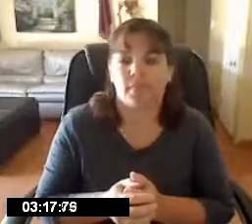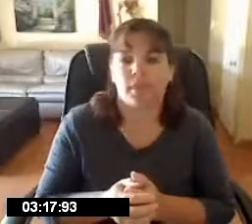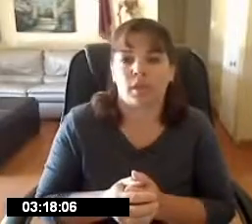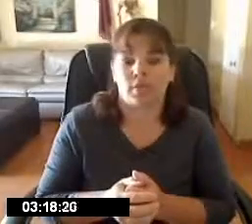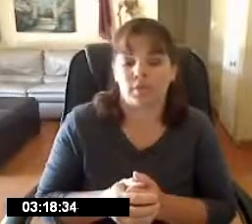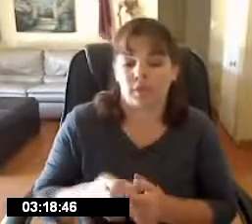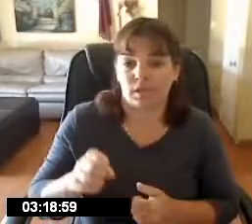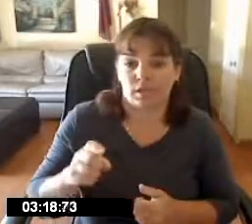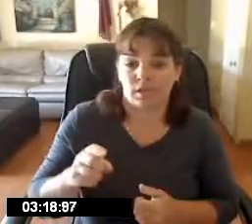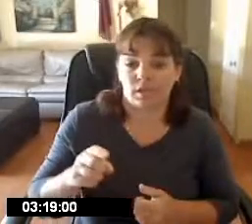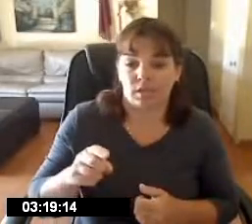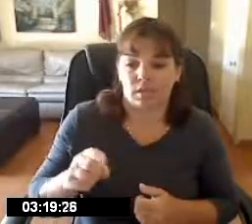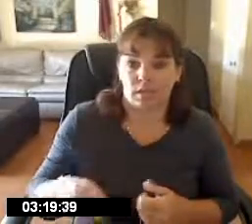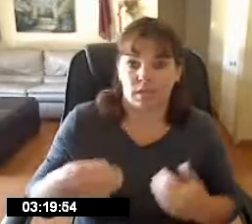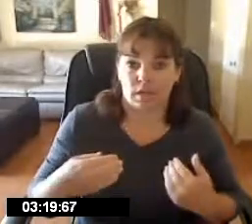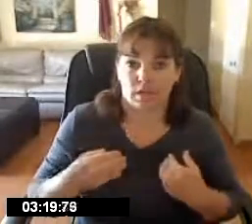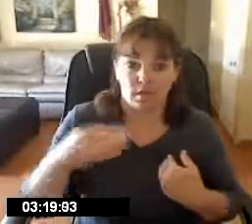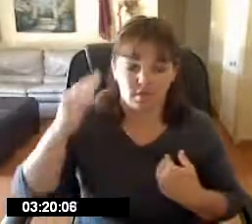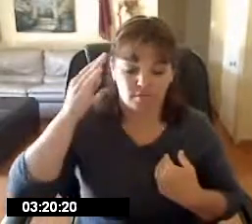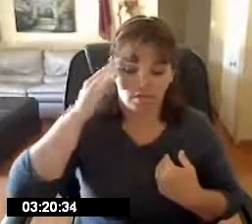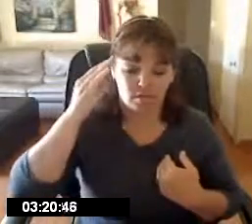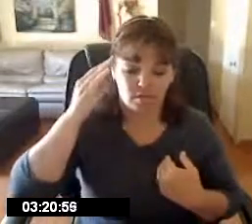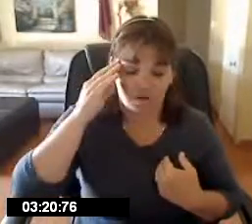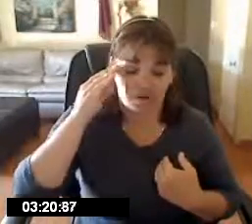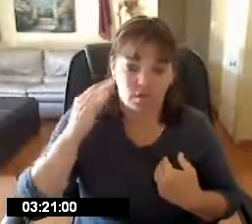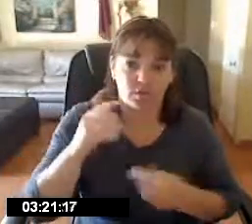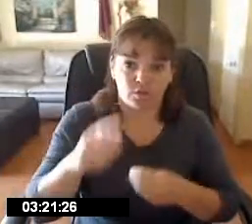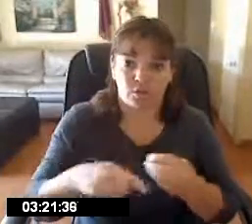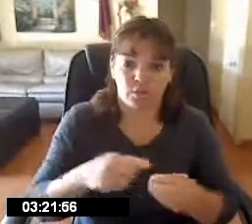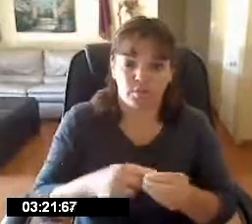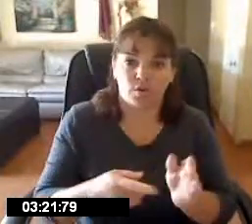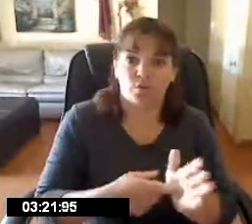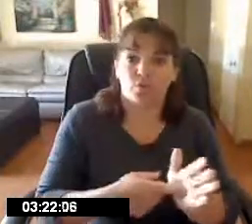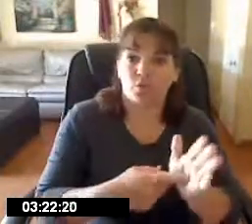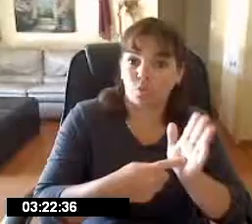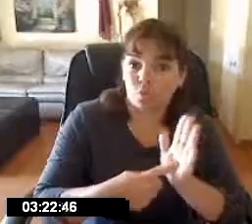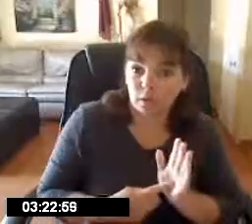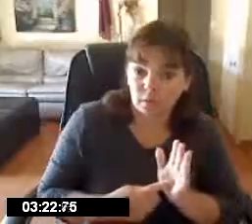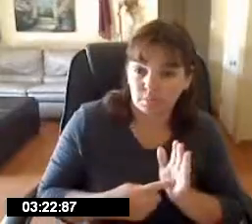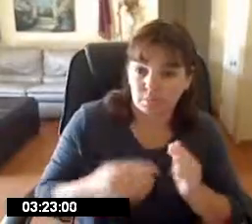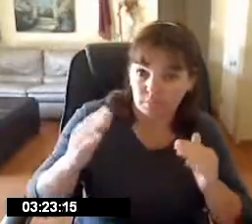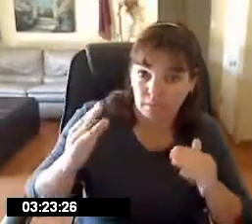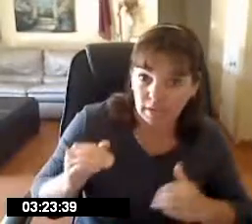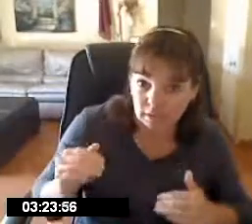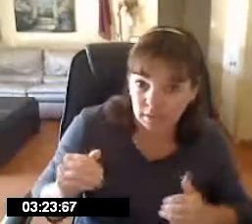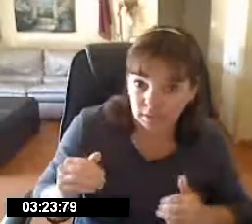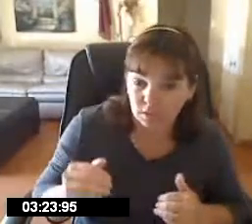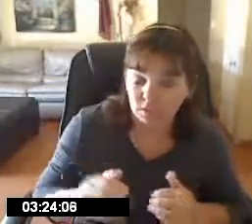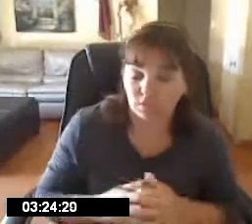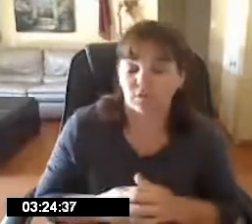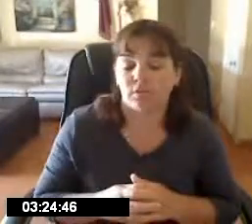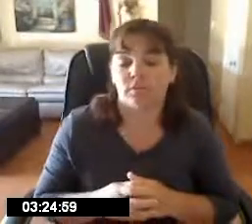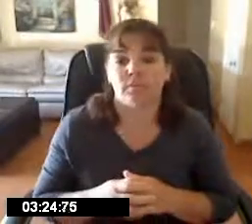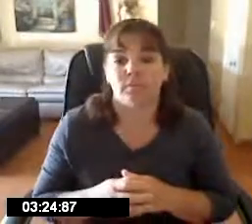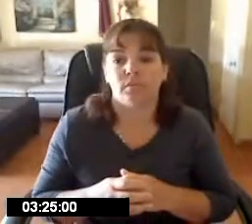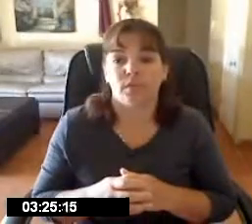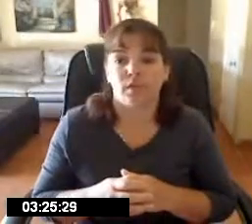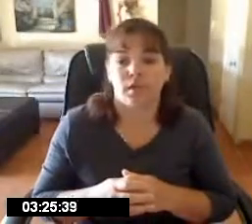also have knowledge related to requirements and expectations of the consumers. And again, the consumers is everyone, not just the